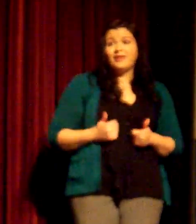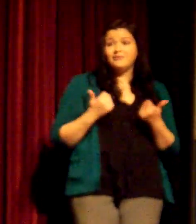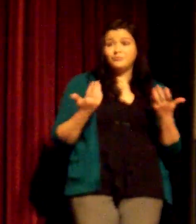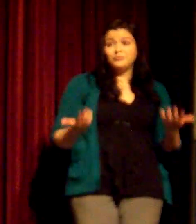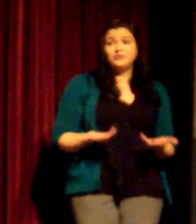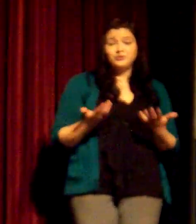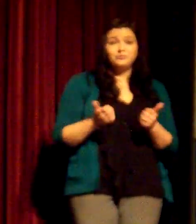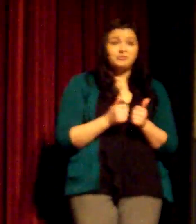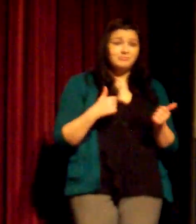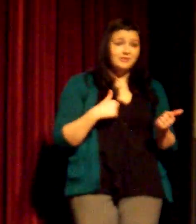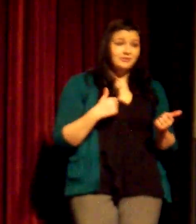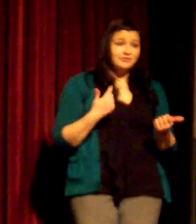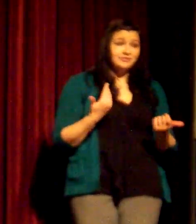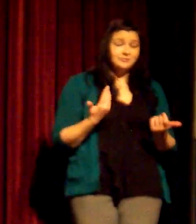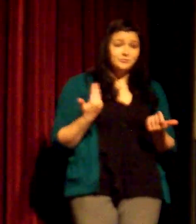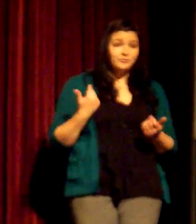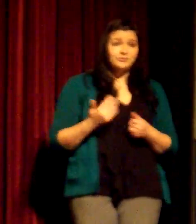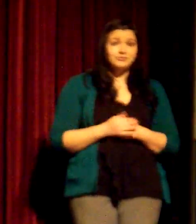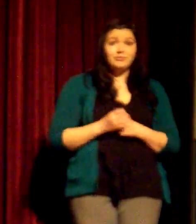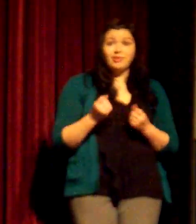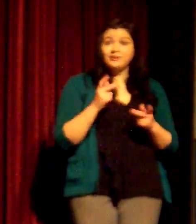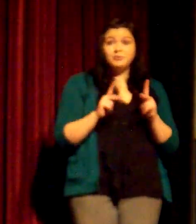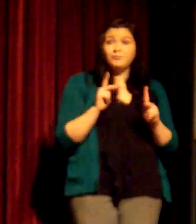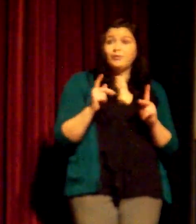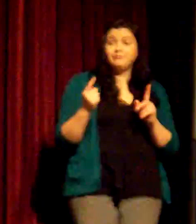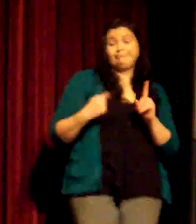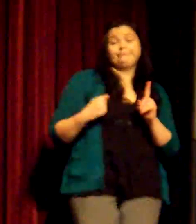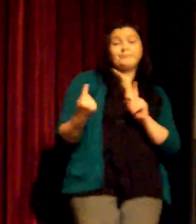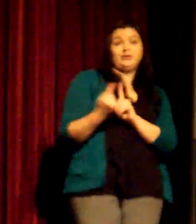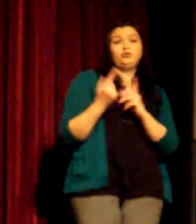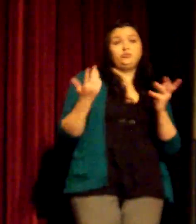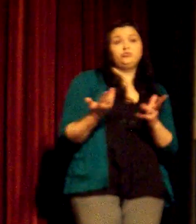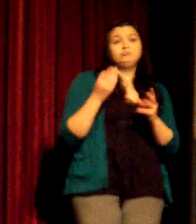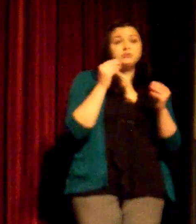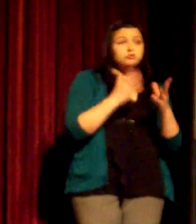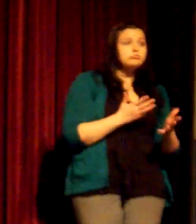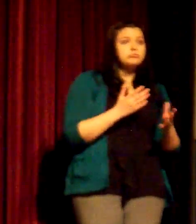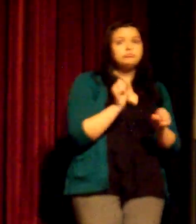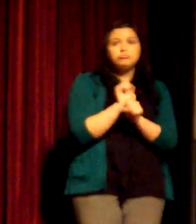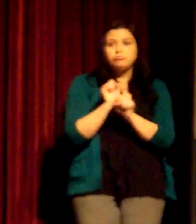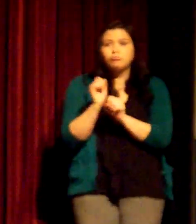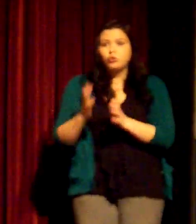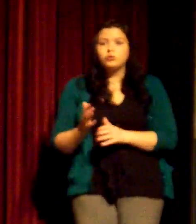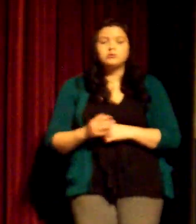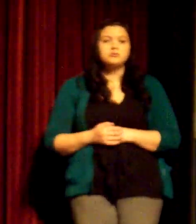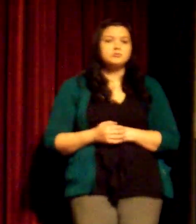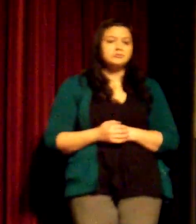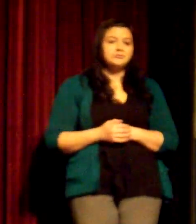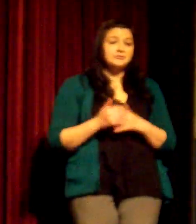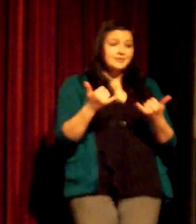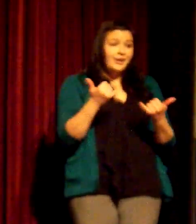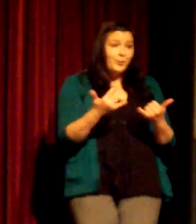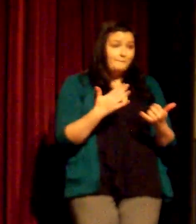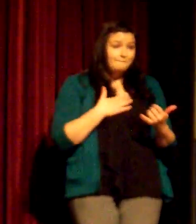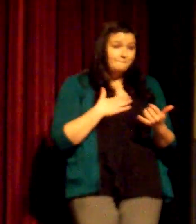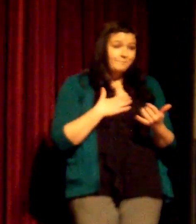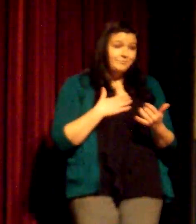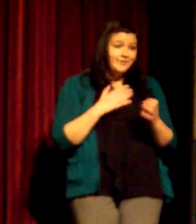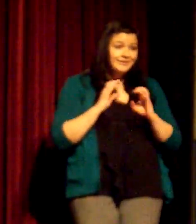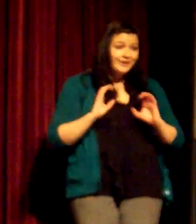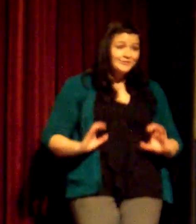I started doing things that I did as a kid, like sewing again and designing and working with fabrics. Pretty soon, I